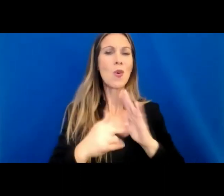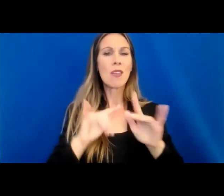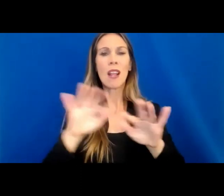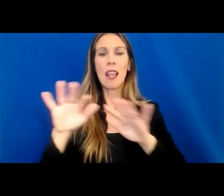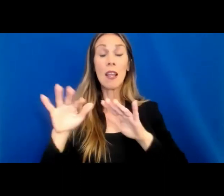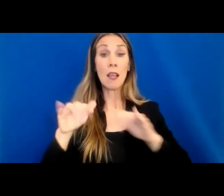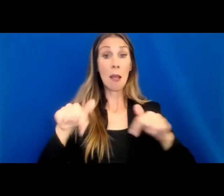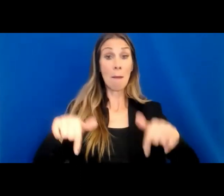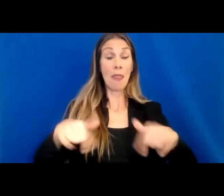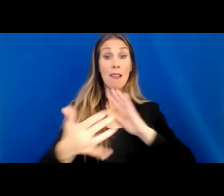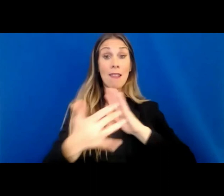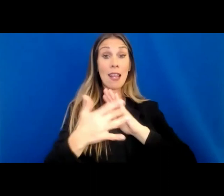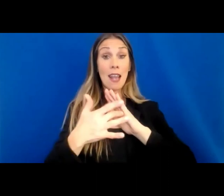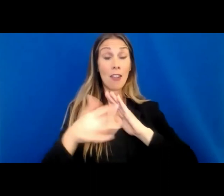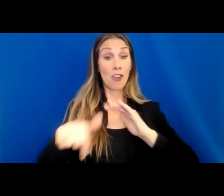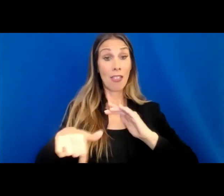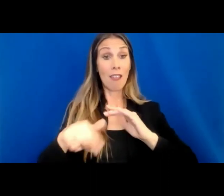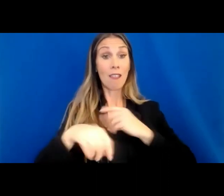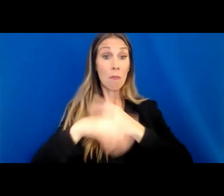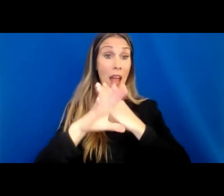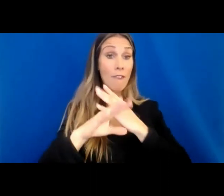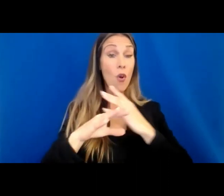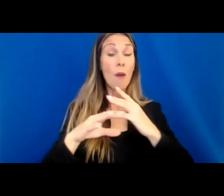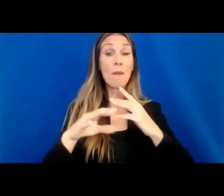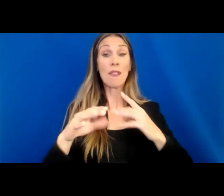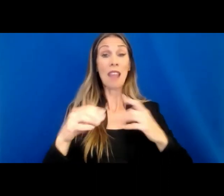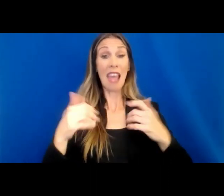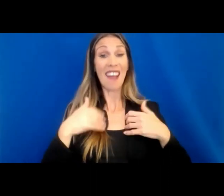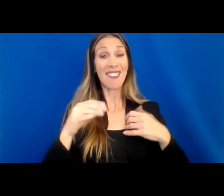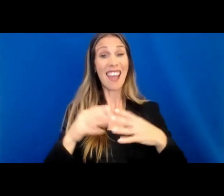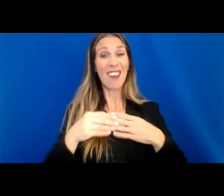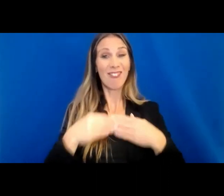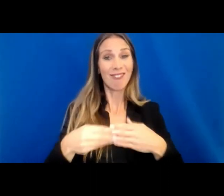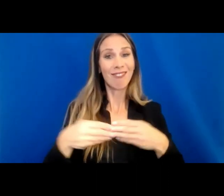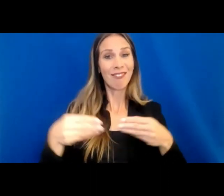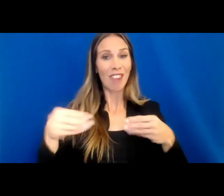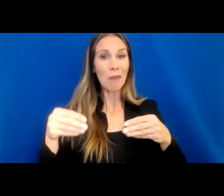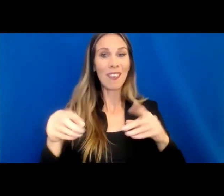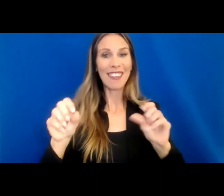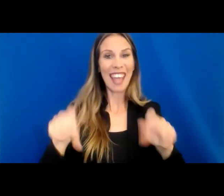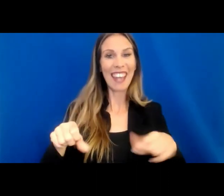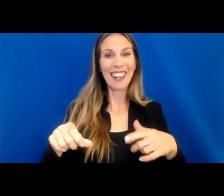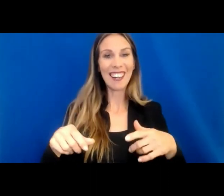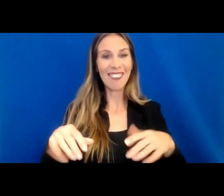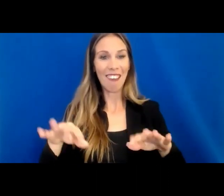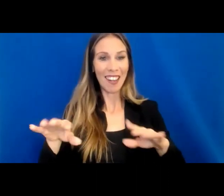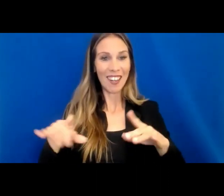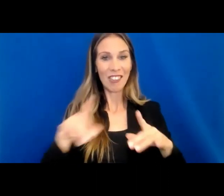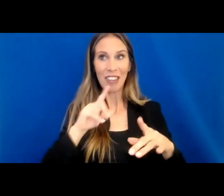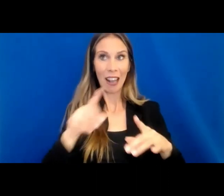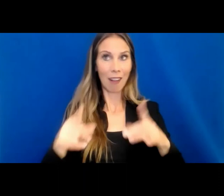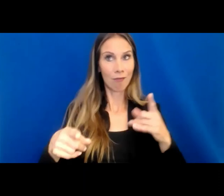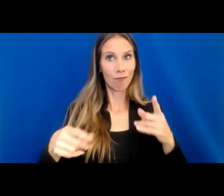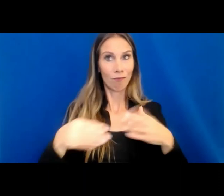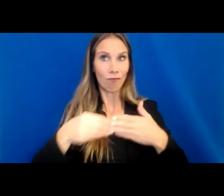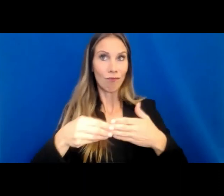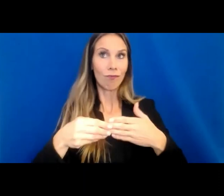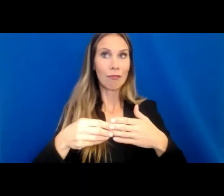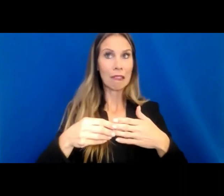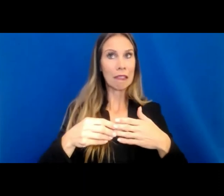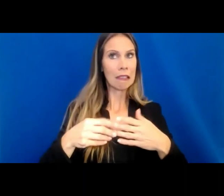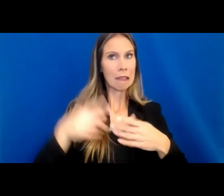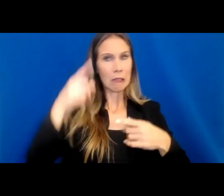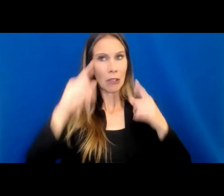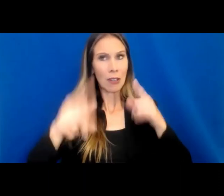and this platform is has that flexibility around how you would prefer to hold